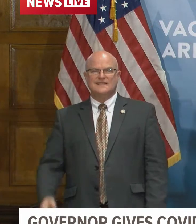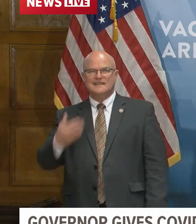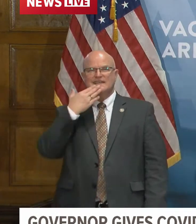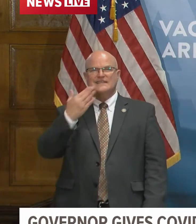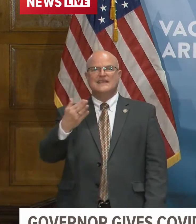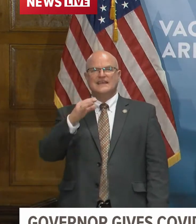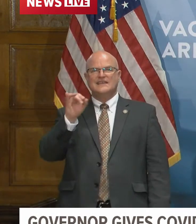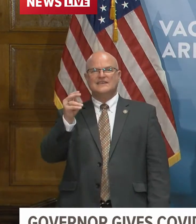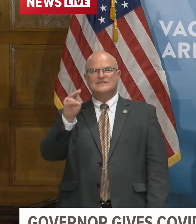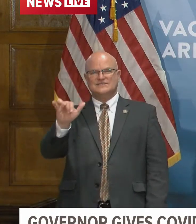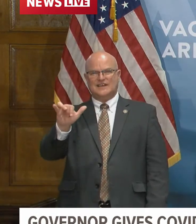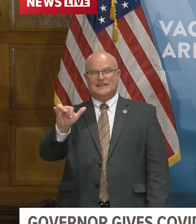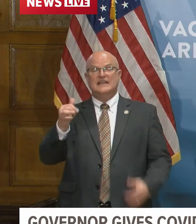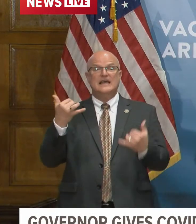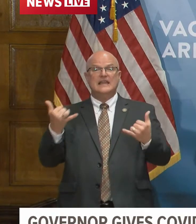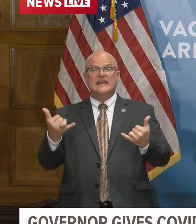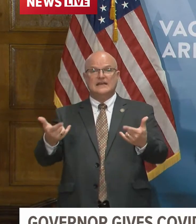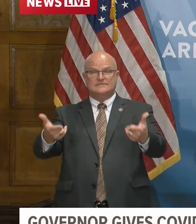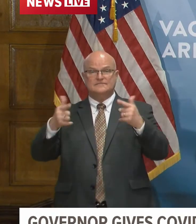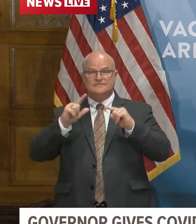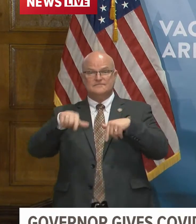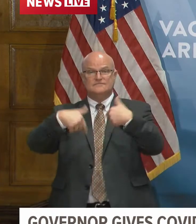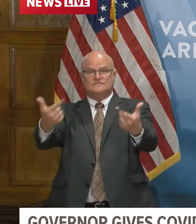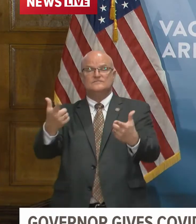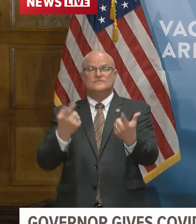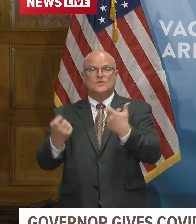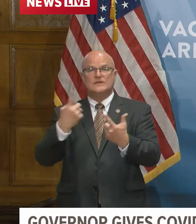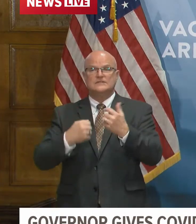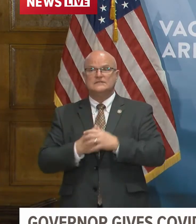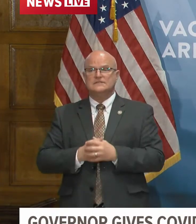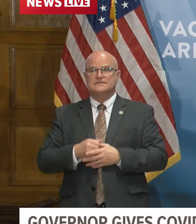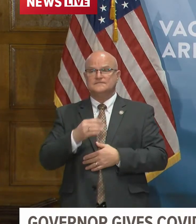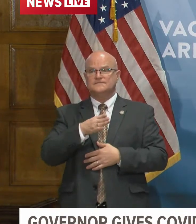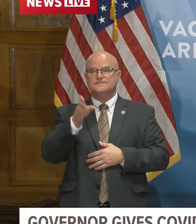Thank you, Johnny. And with that, we'll take any questions.